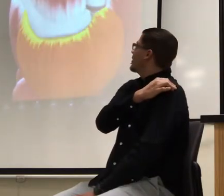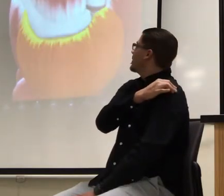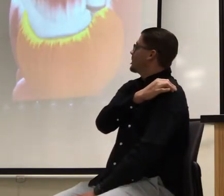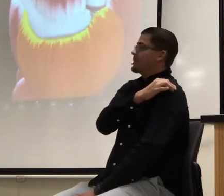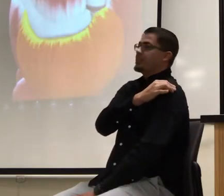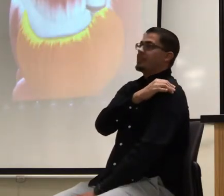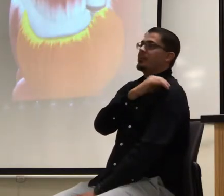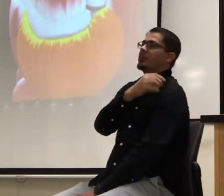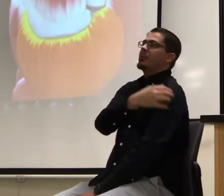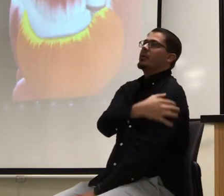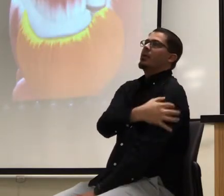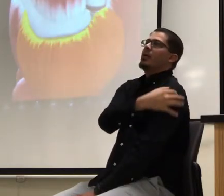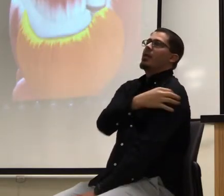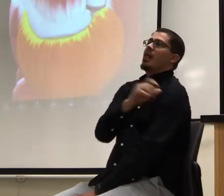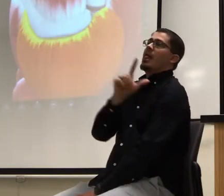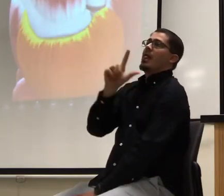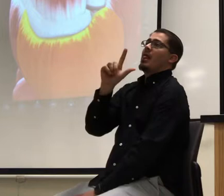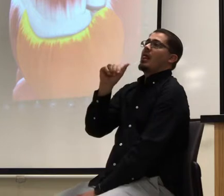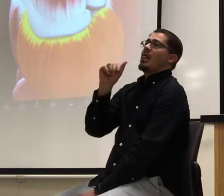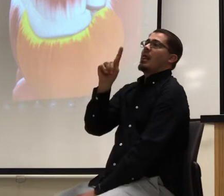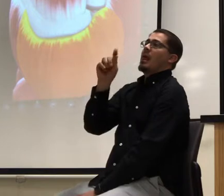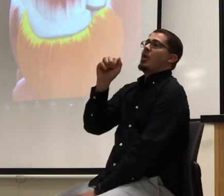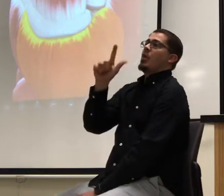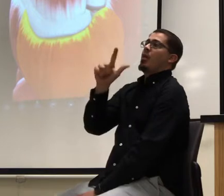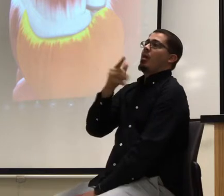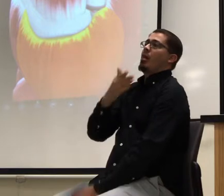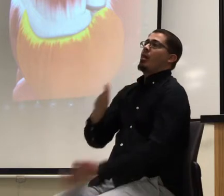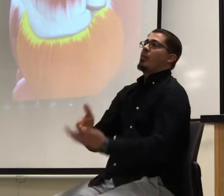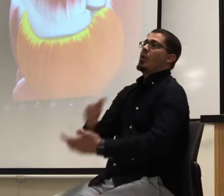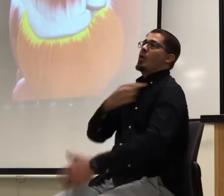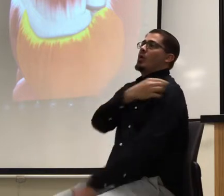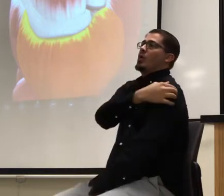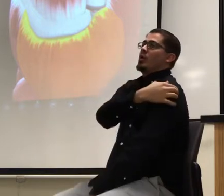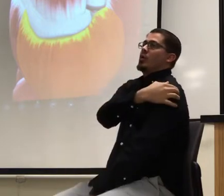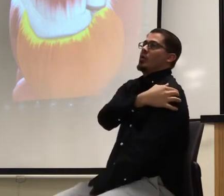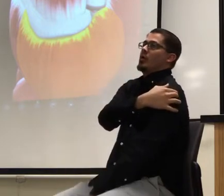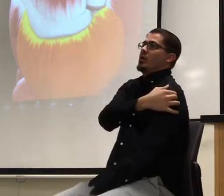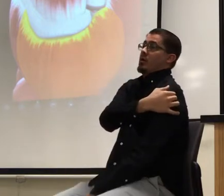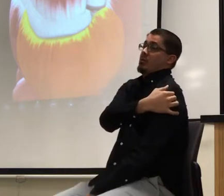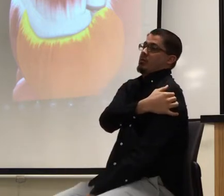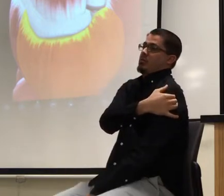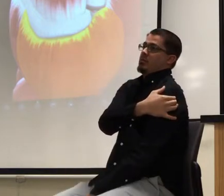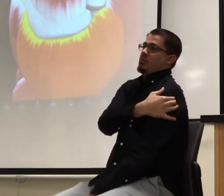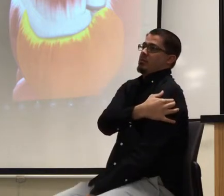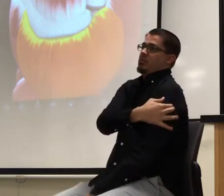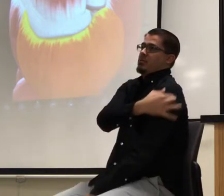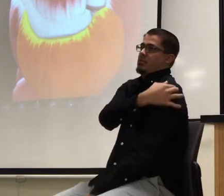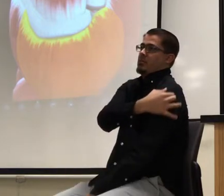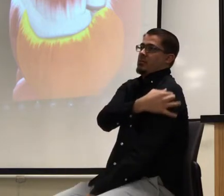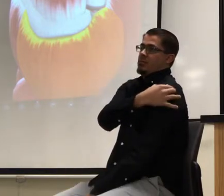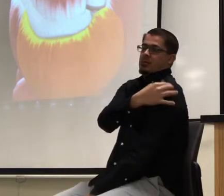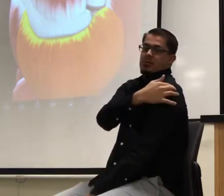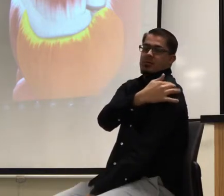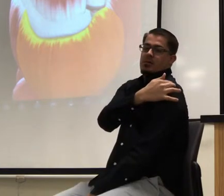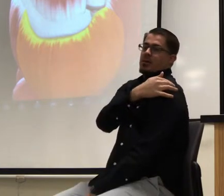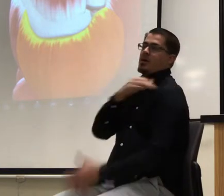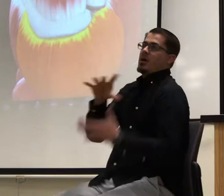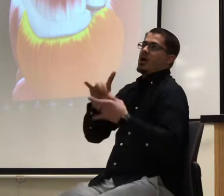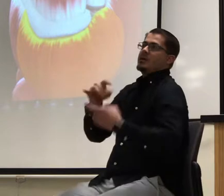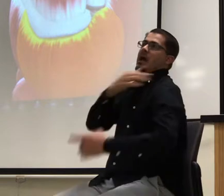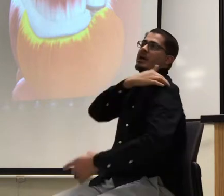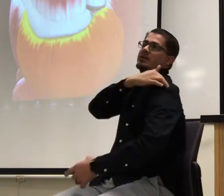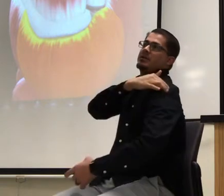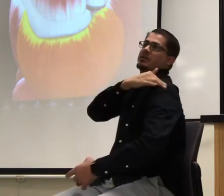That's the origin. So they call this the acromial part, laterally, originates from acromion.